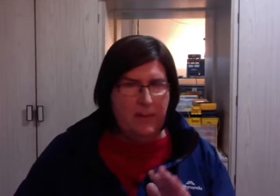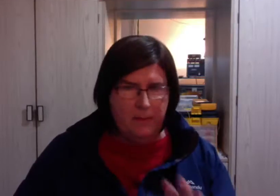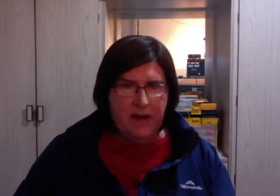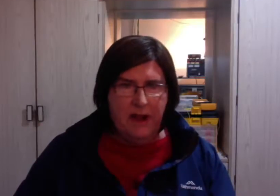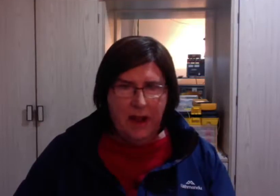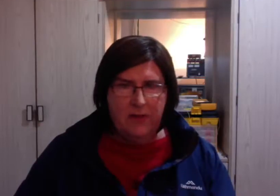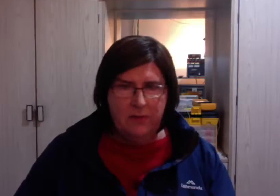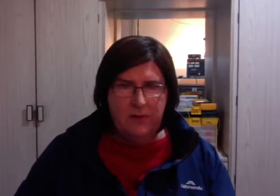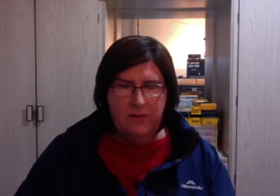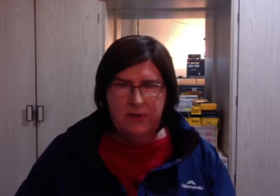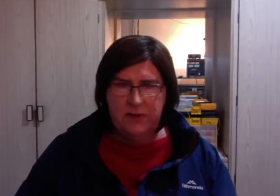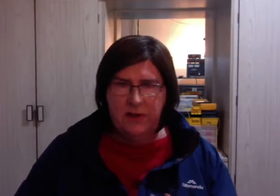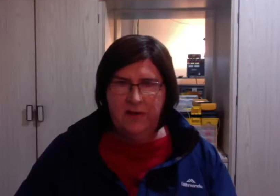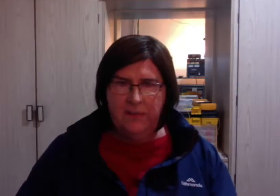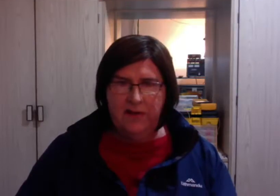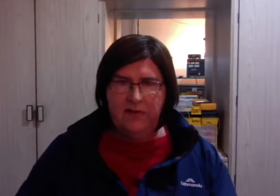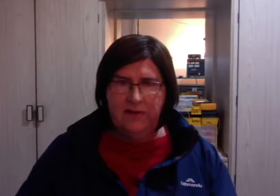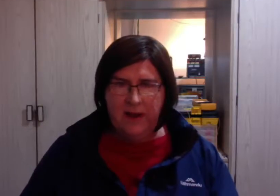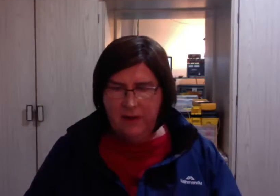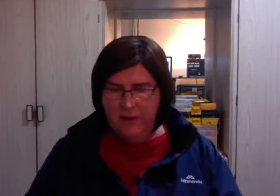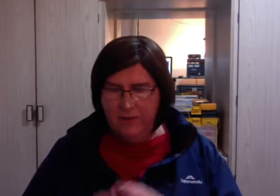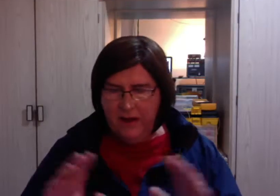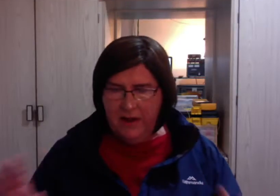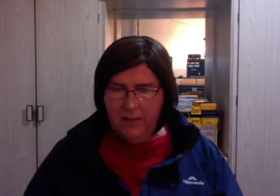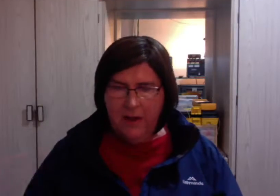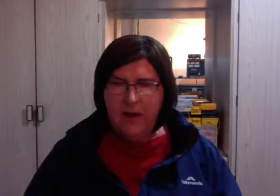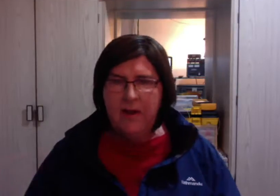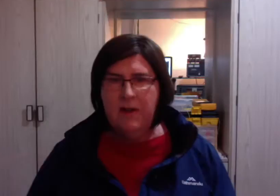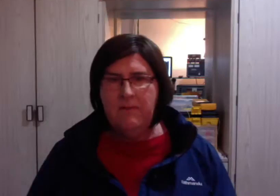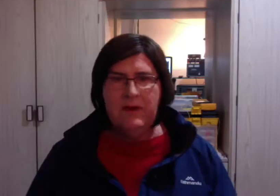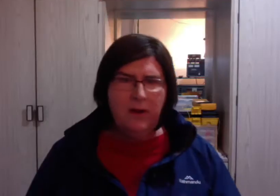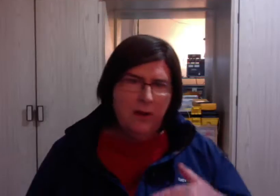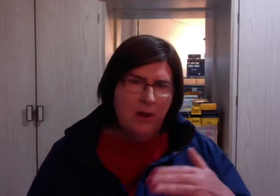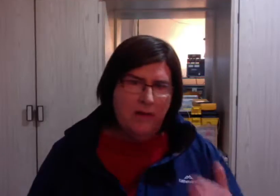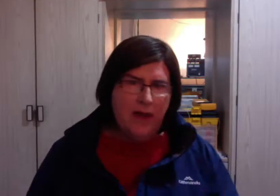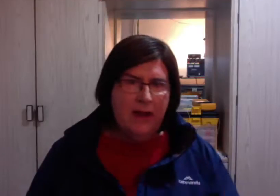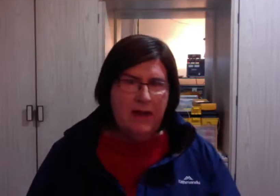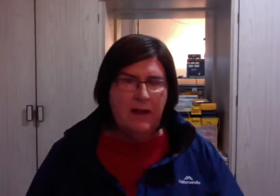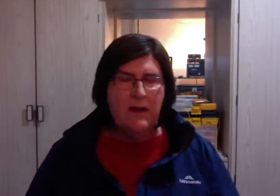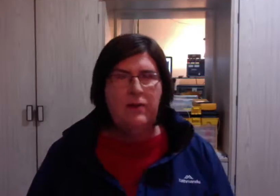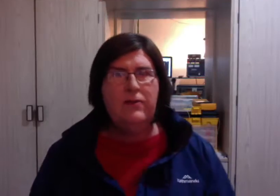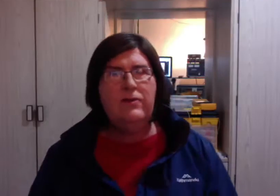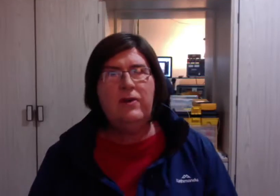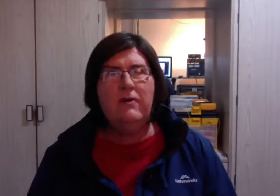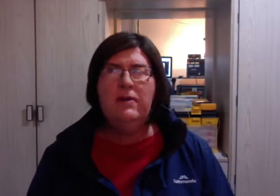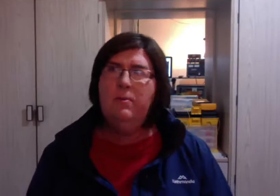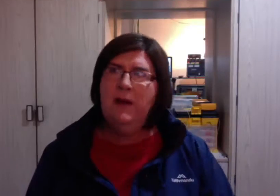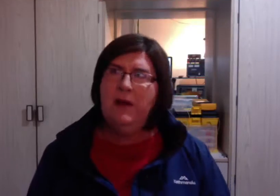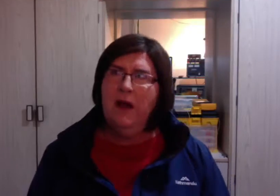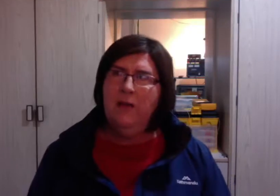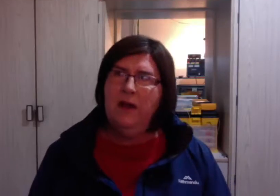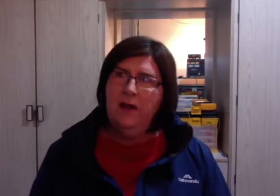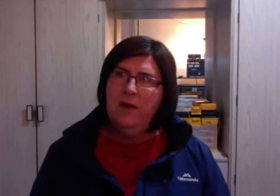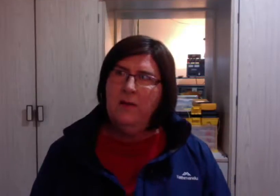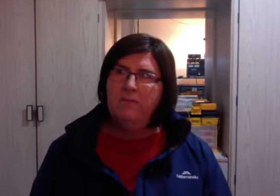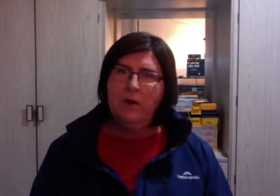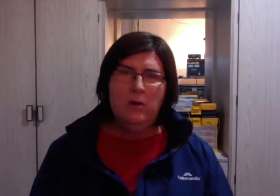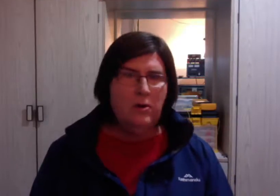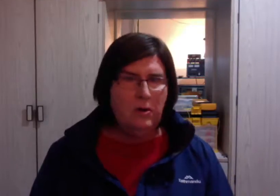being 100, which is a nice place to start, nice round number, then don't go over 80. So if you're driving the Plenty Highway or the